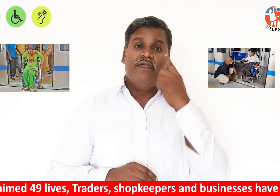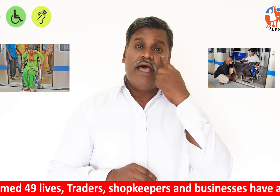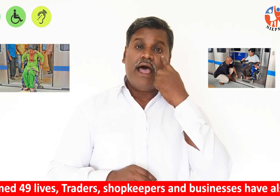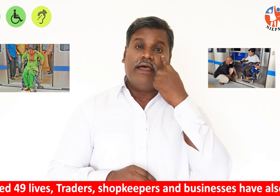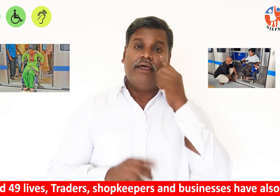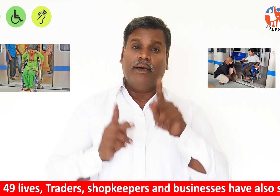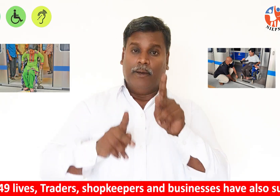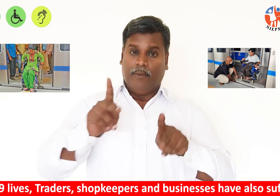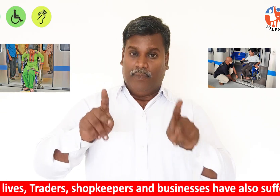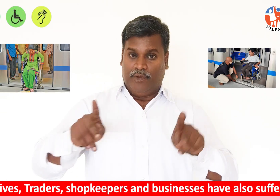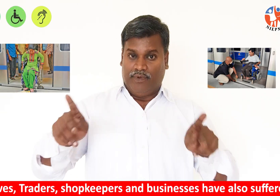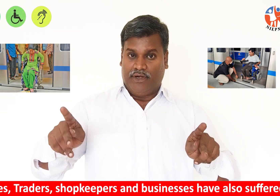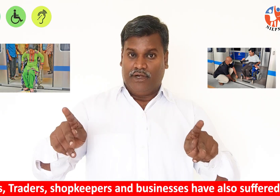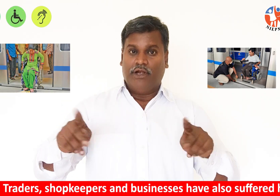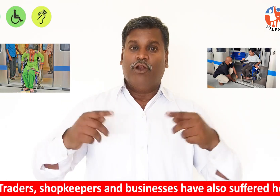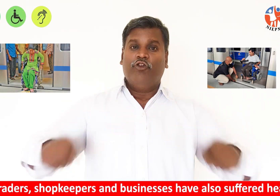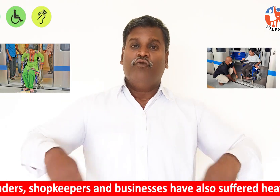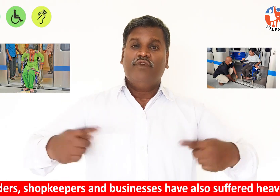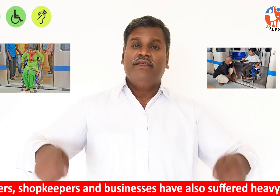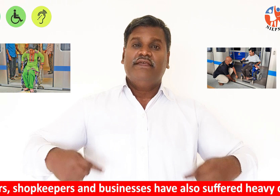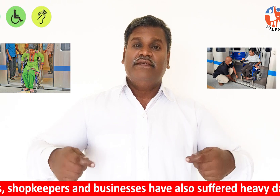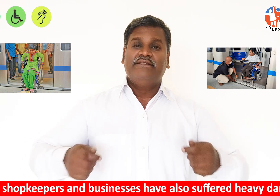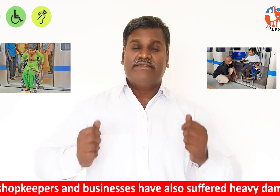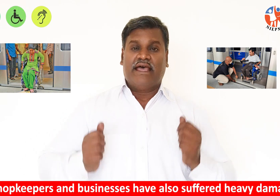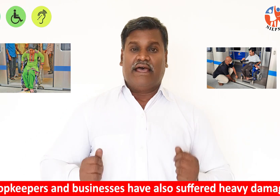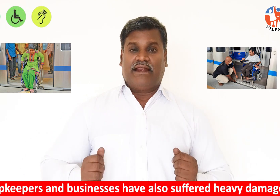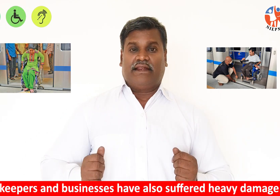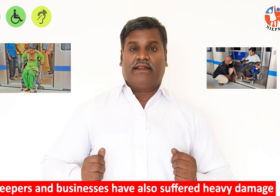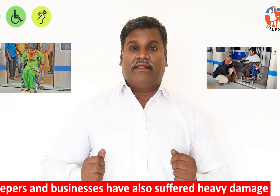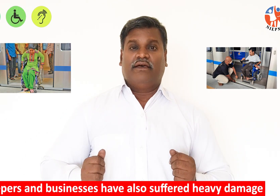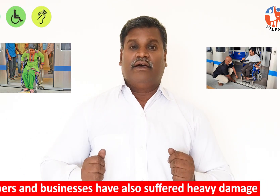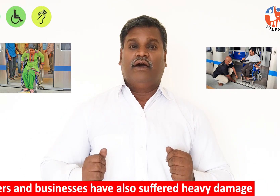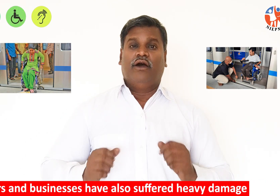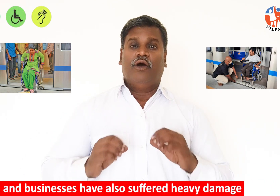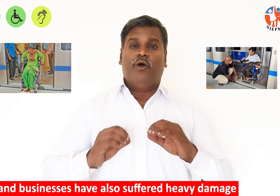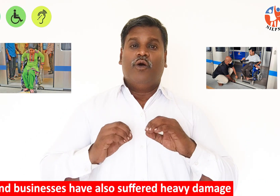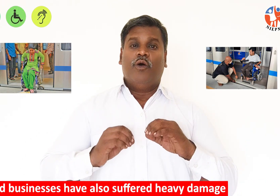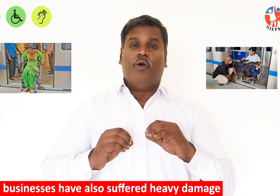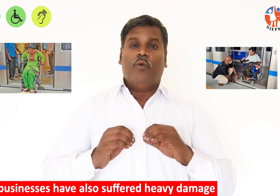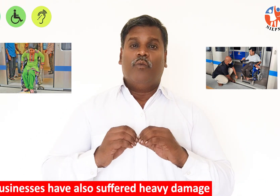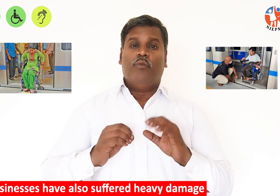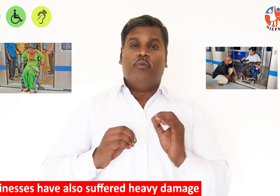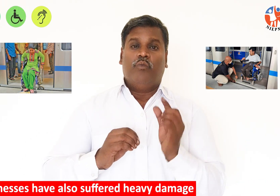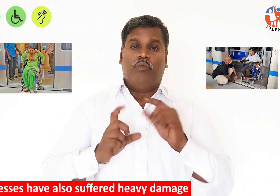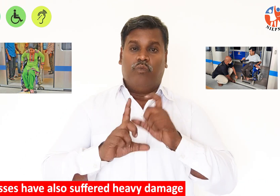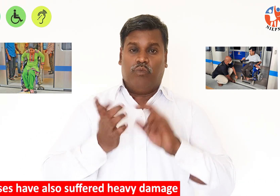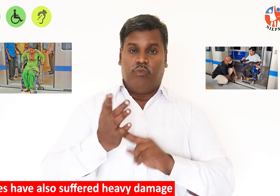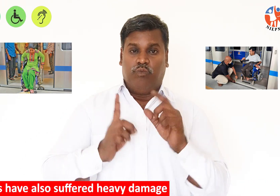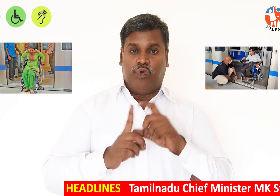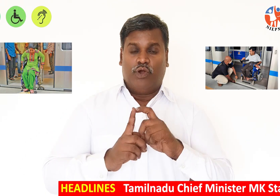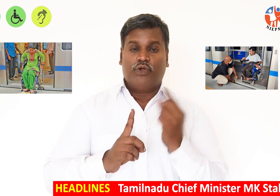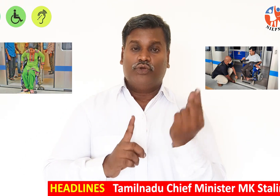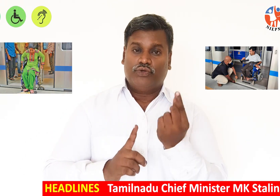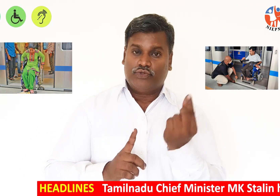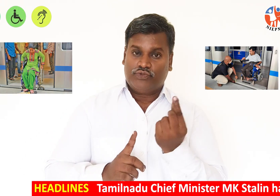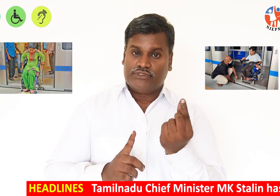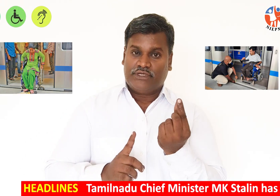Visually impaired people or wheelchair-bound users find it difficult to board Chennai metro trains due to the